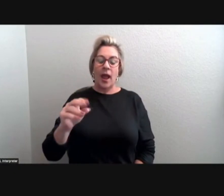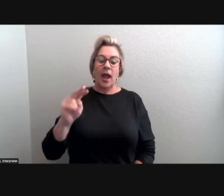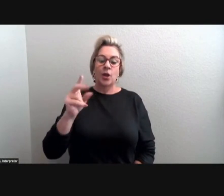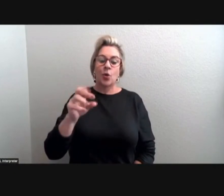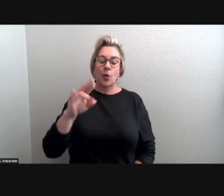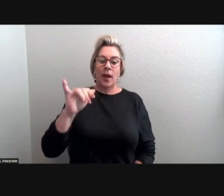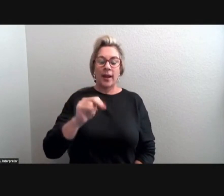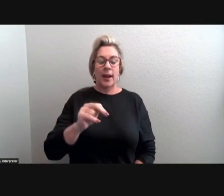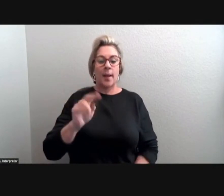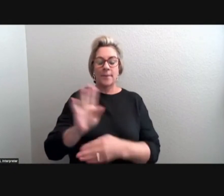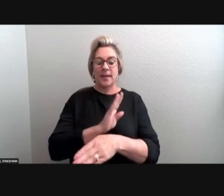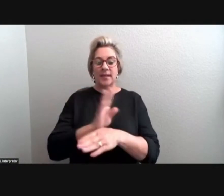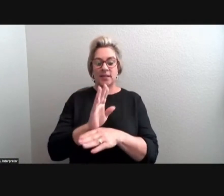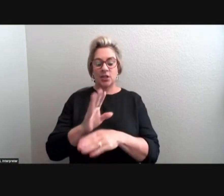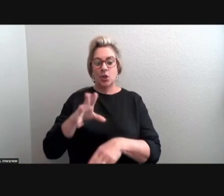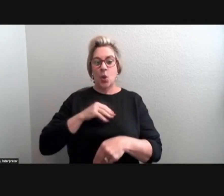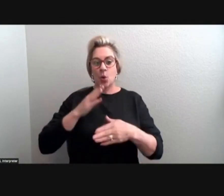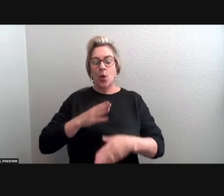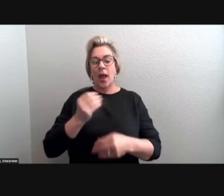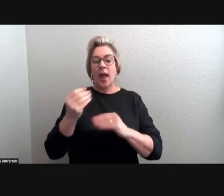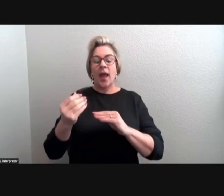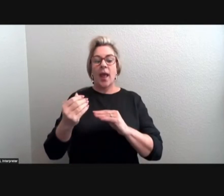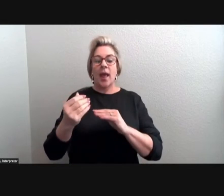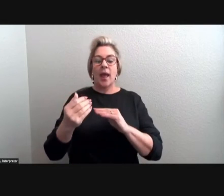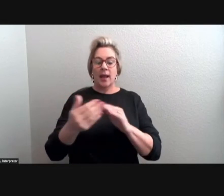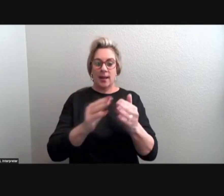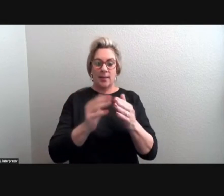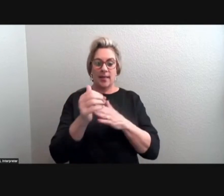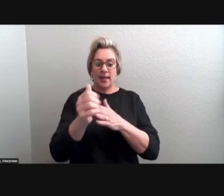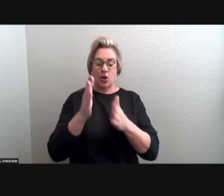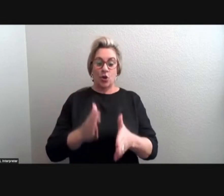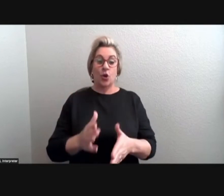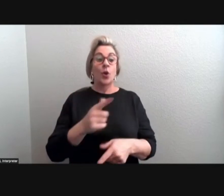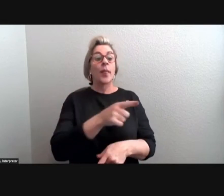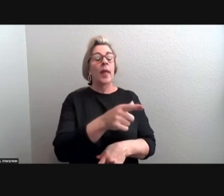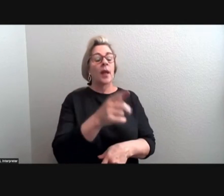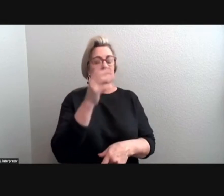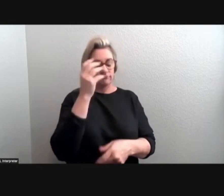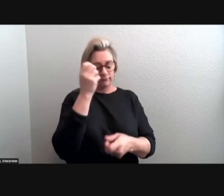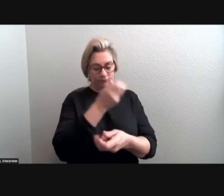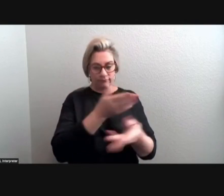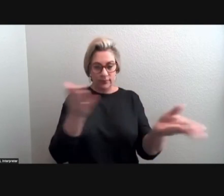Shrestha, a business owner and community leader. The committee was briefed on Friday by